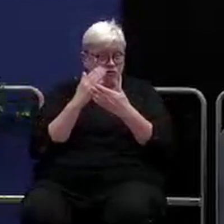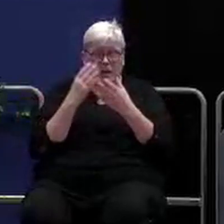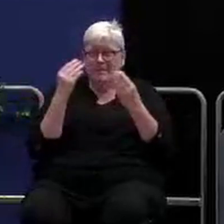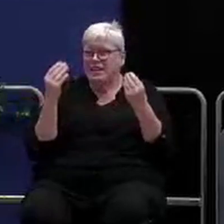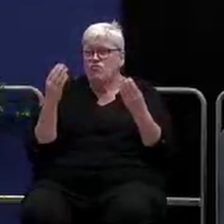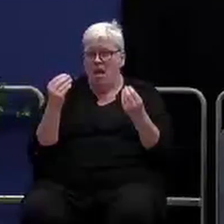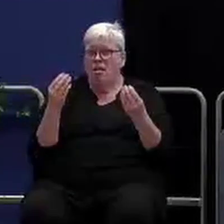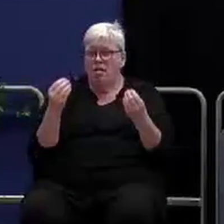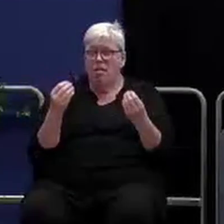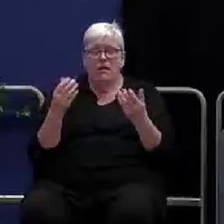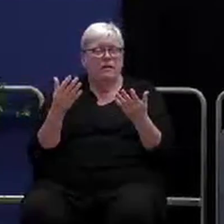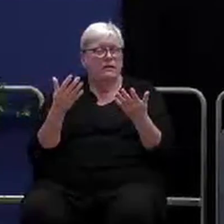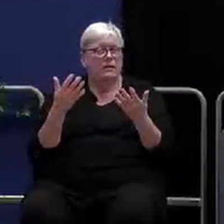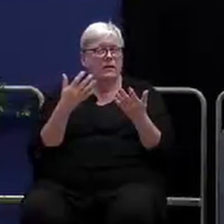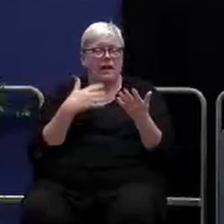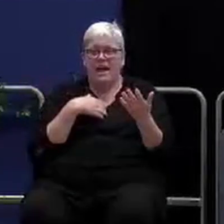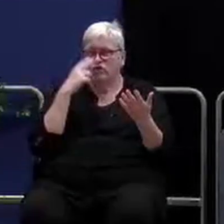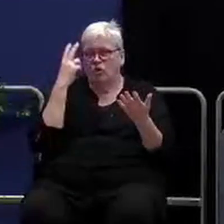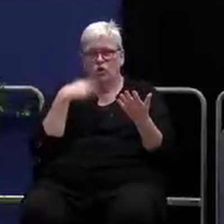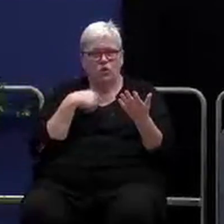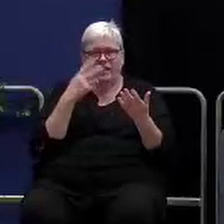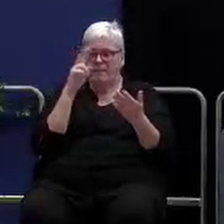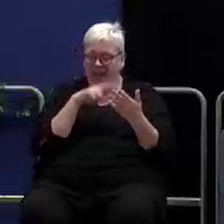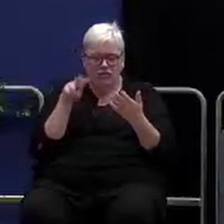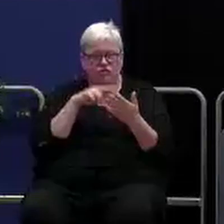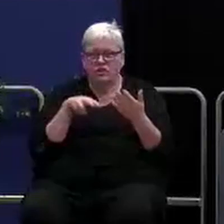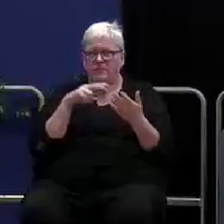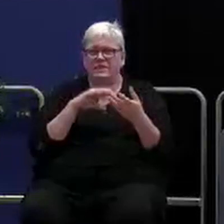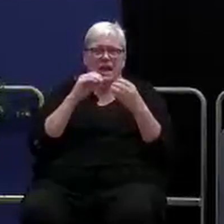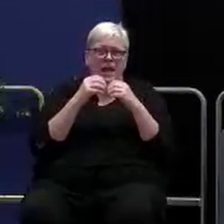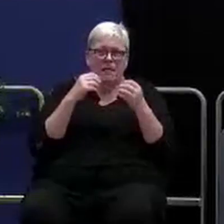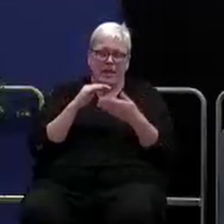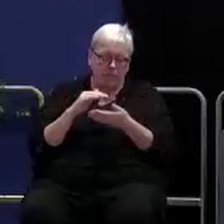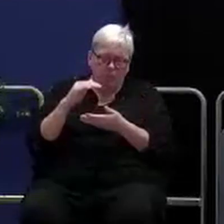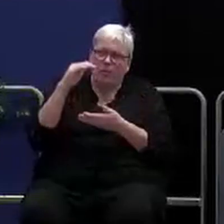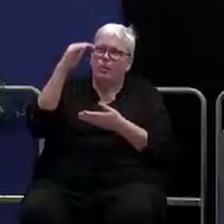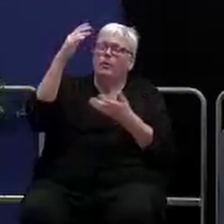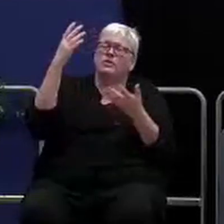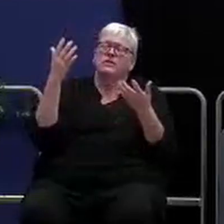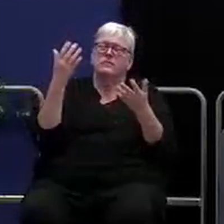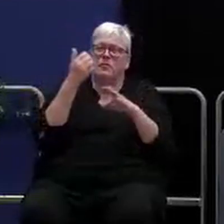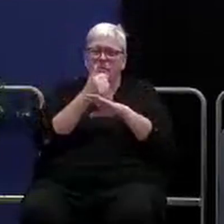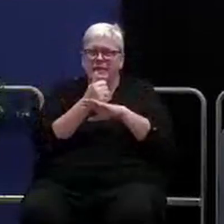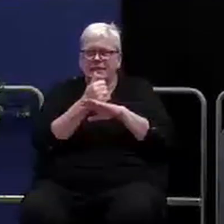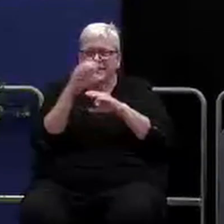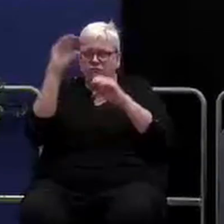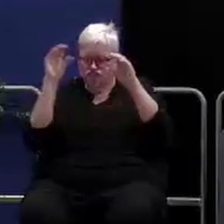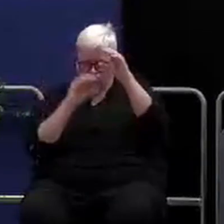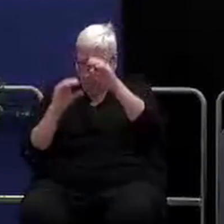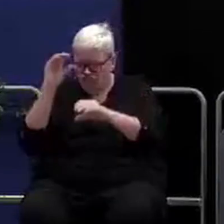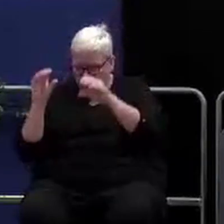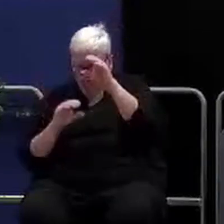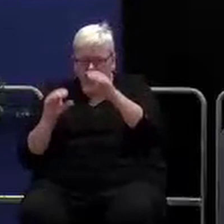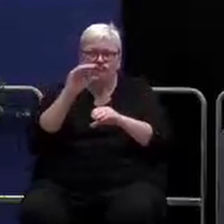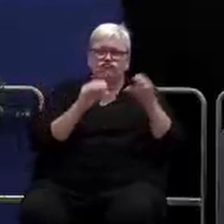material. Even though I'm not someone who looks at manuscripts or anything, what I do is I make stacks of books and basically reorder the stack of book until the books start